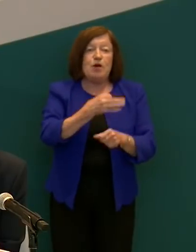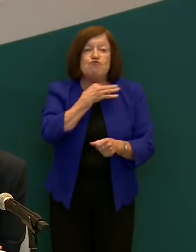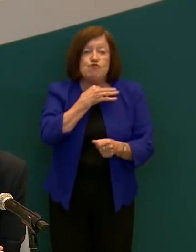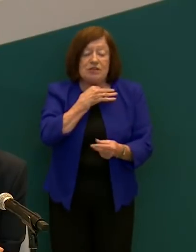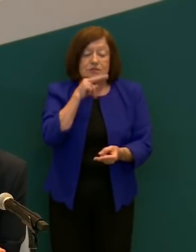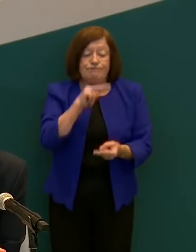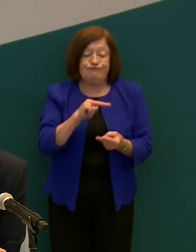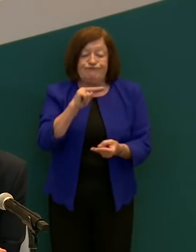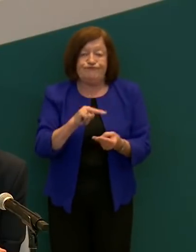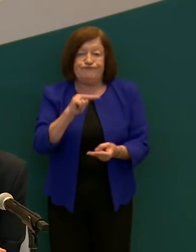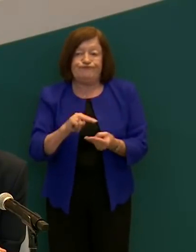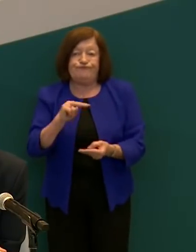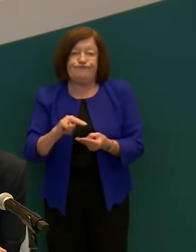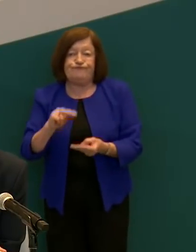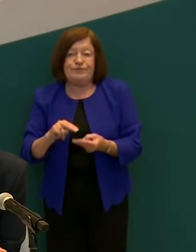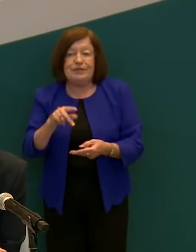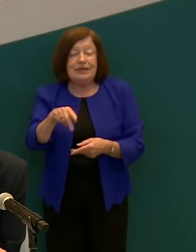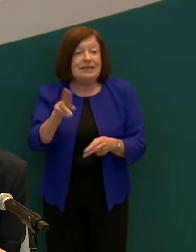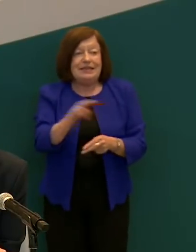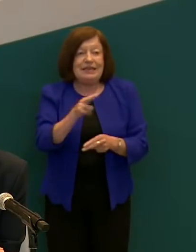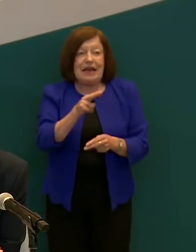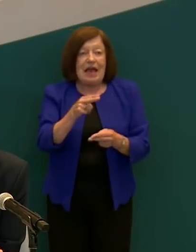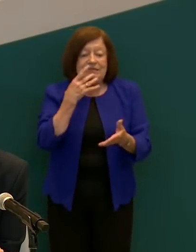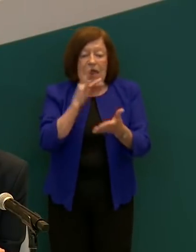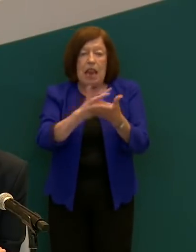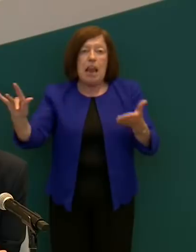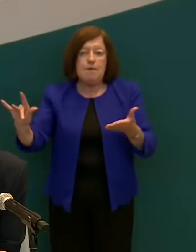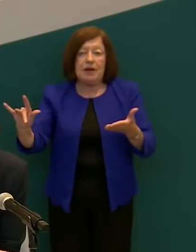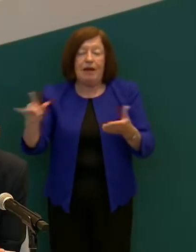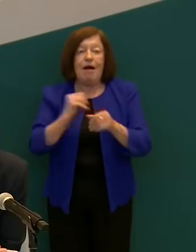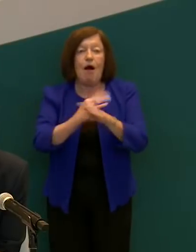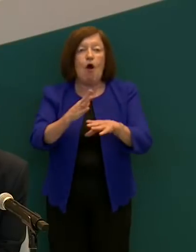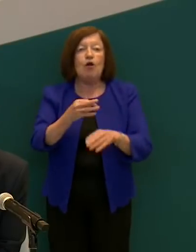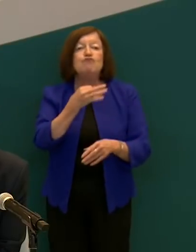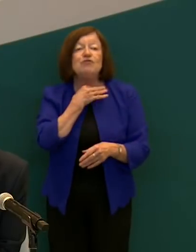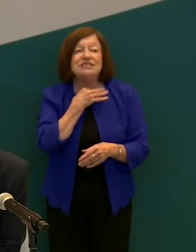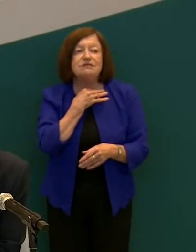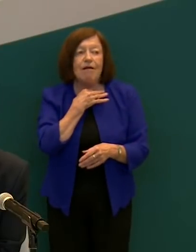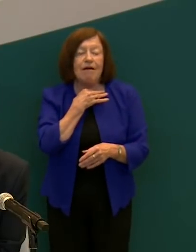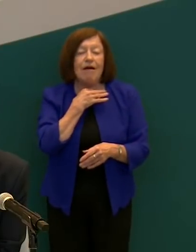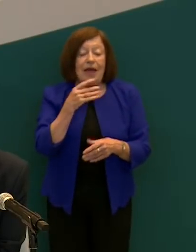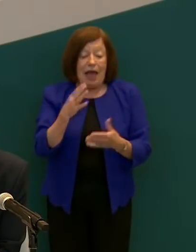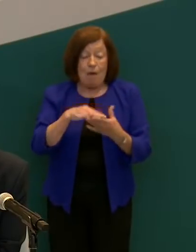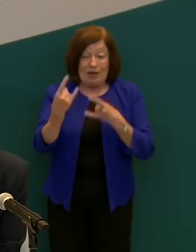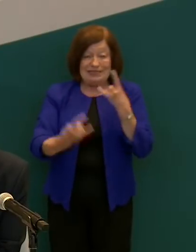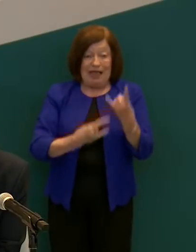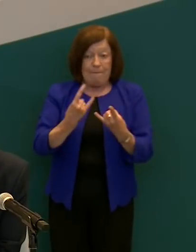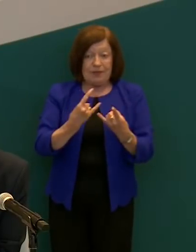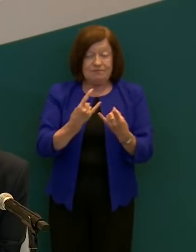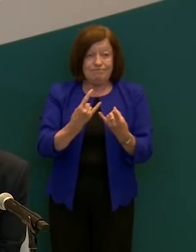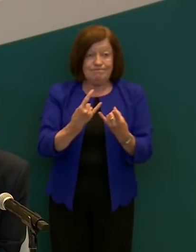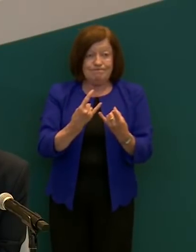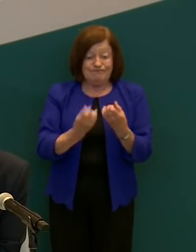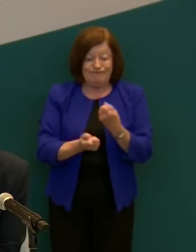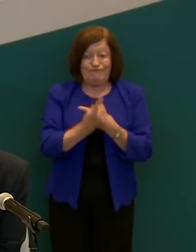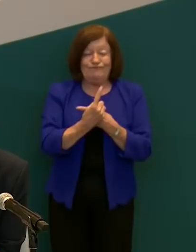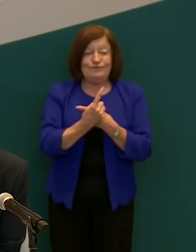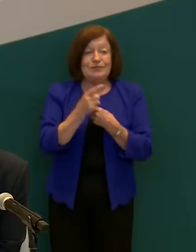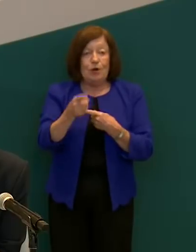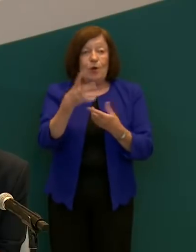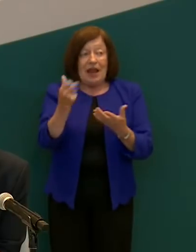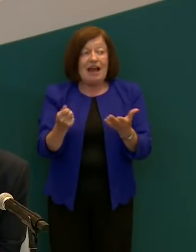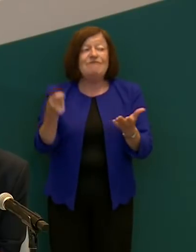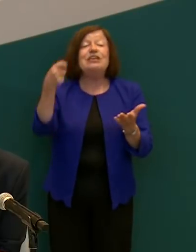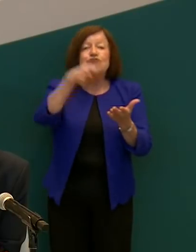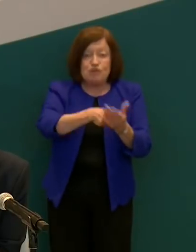reduction and risk mitigation. You can't eliminate all risk. And of course, what's happened will have increased to